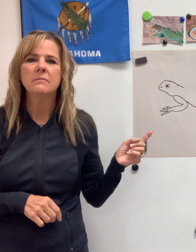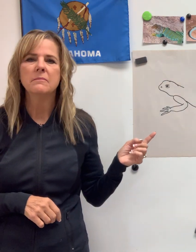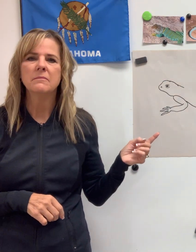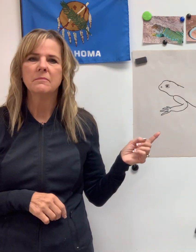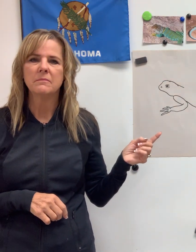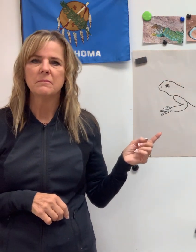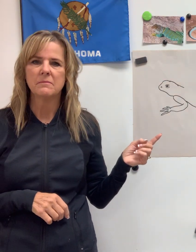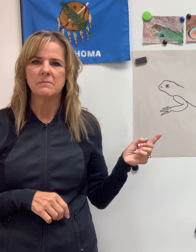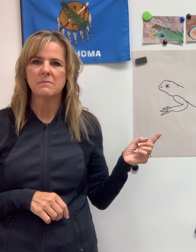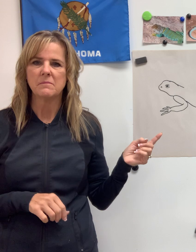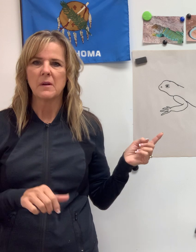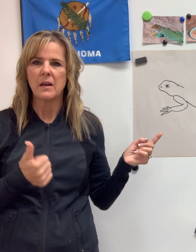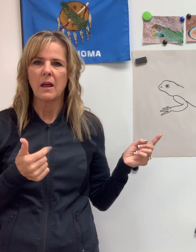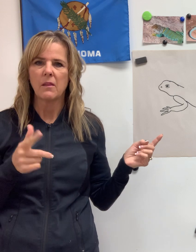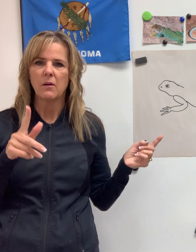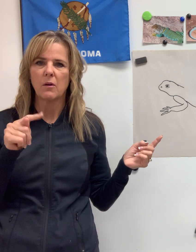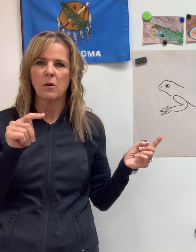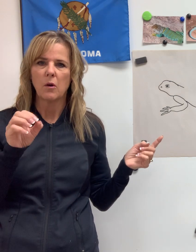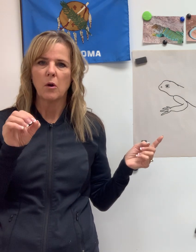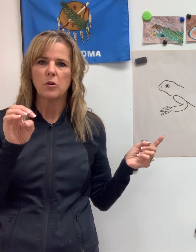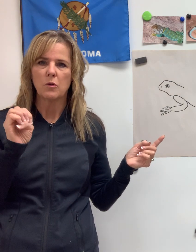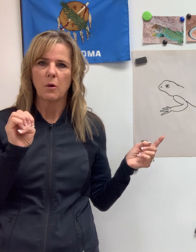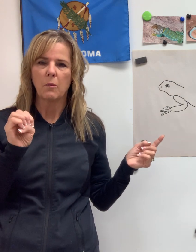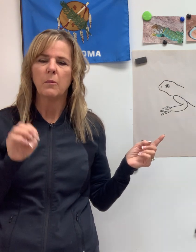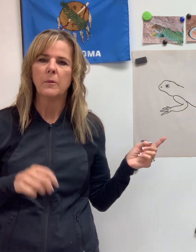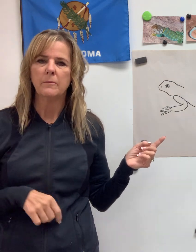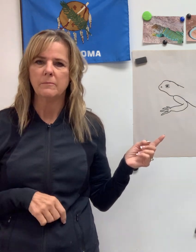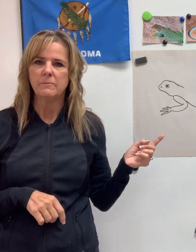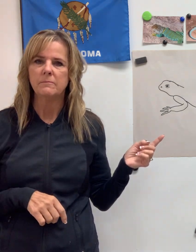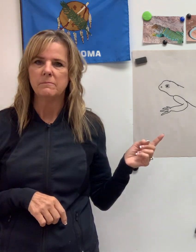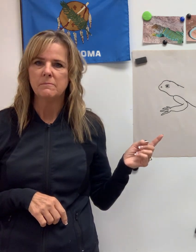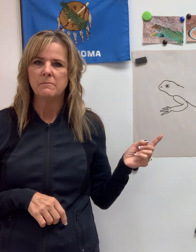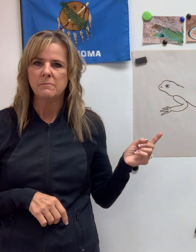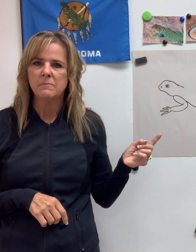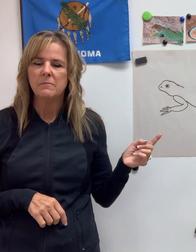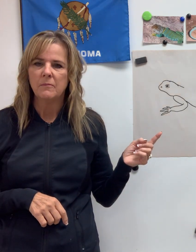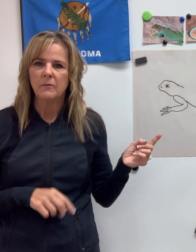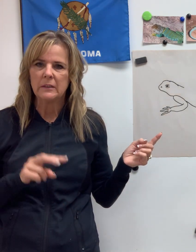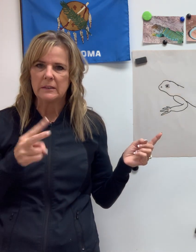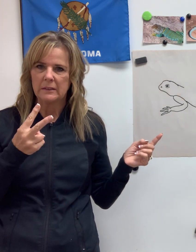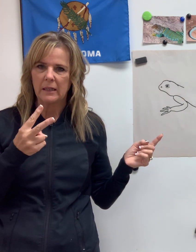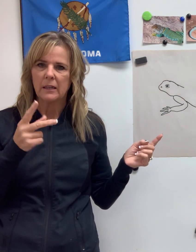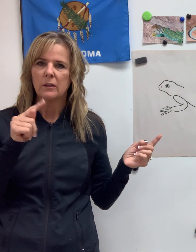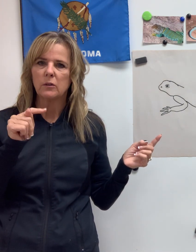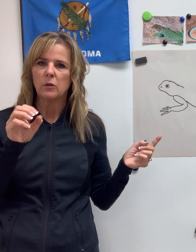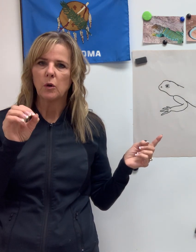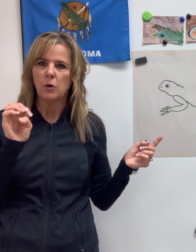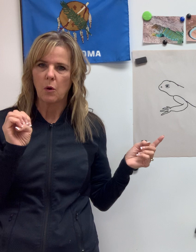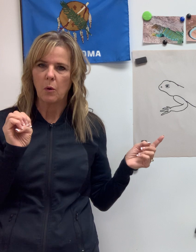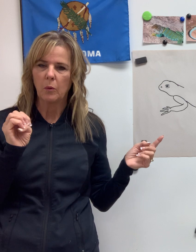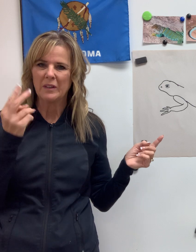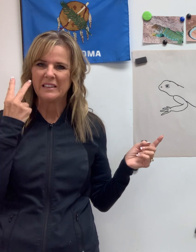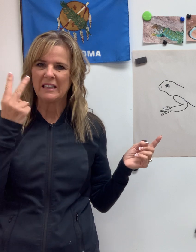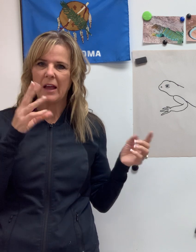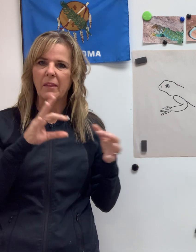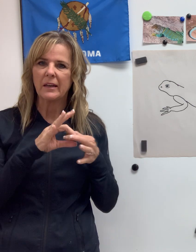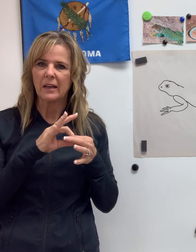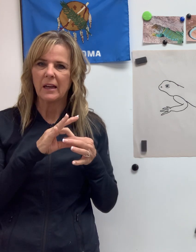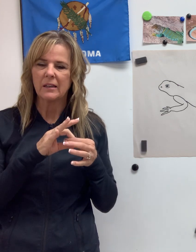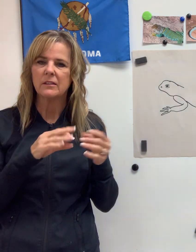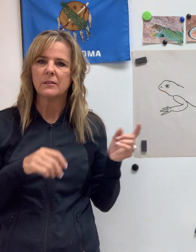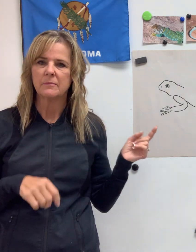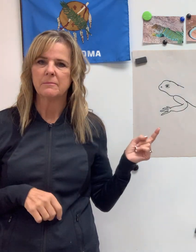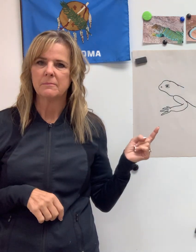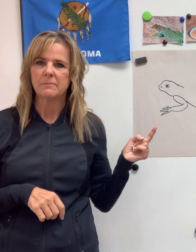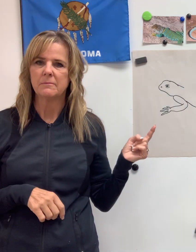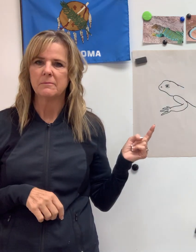next to it, I'm gonna make another one. It's gonna curve down for his second toe. See how they touch? This time we're